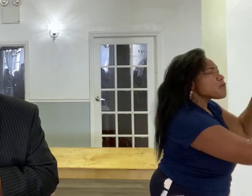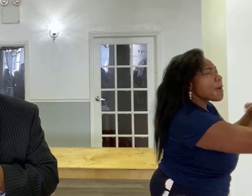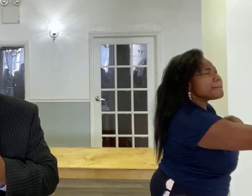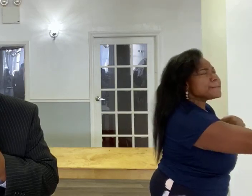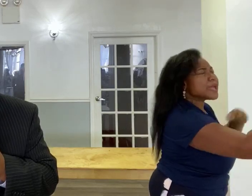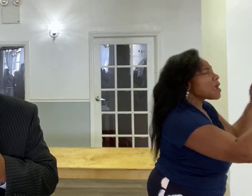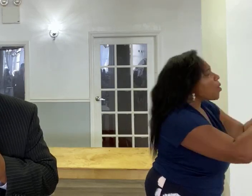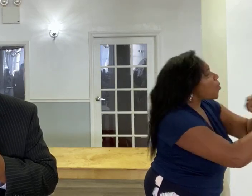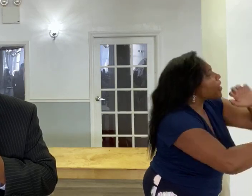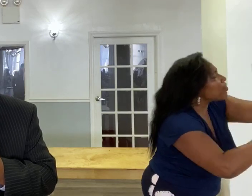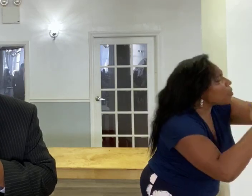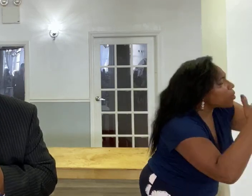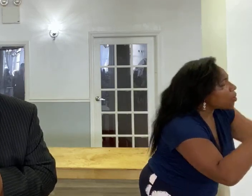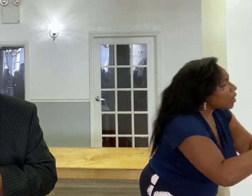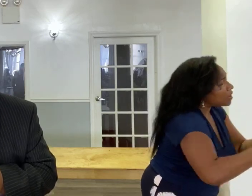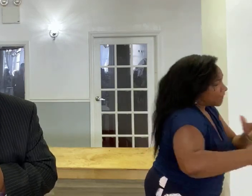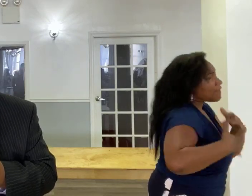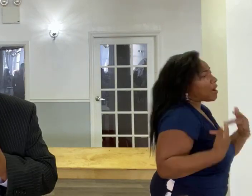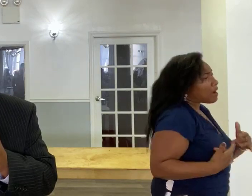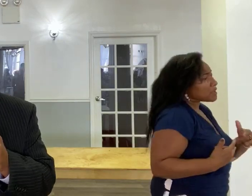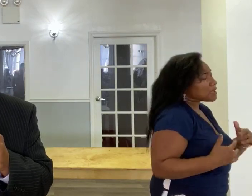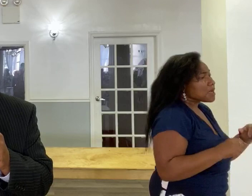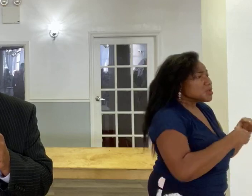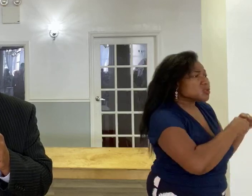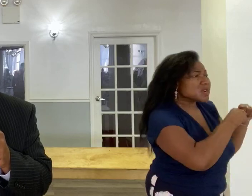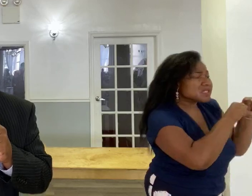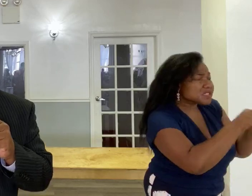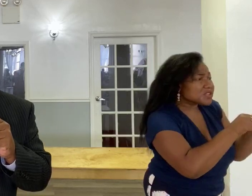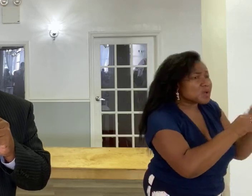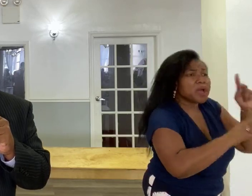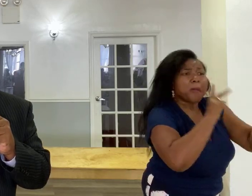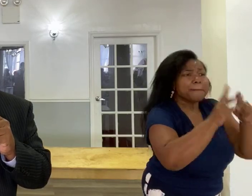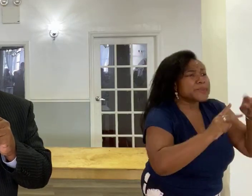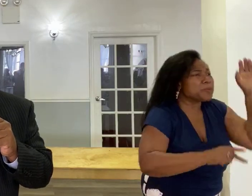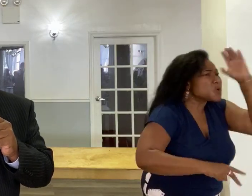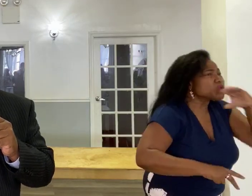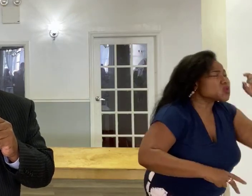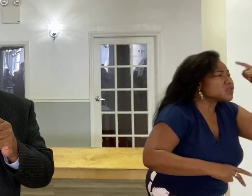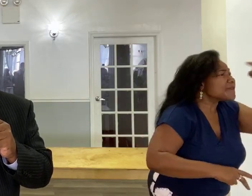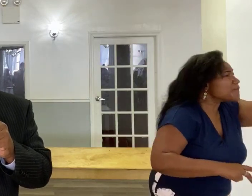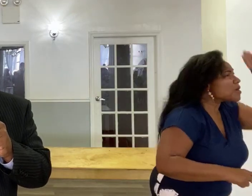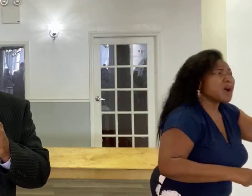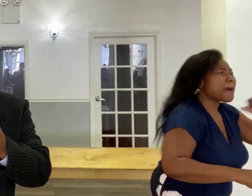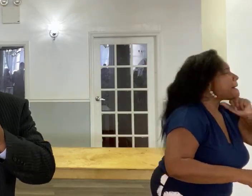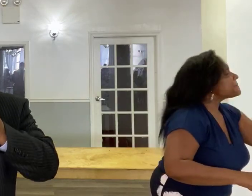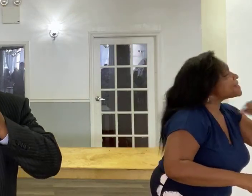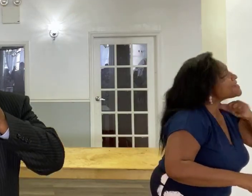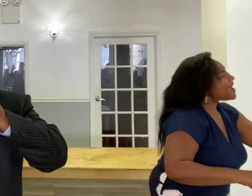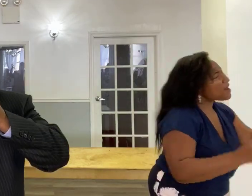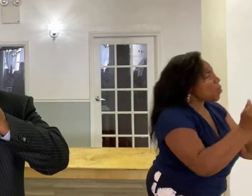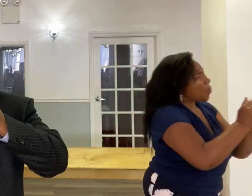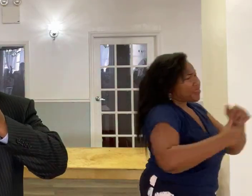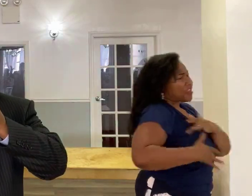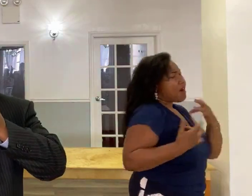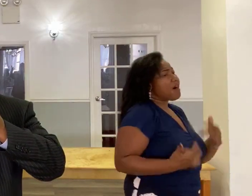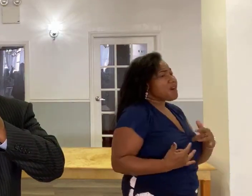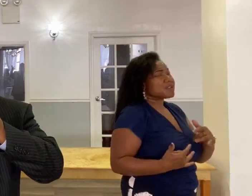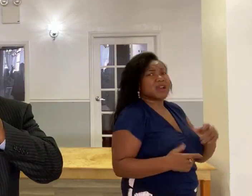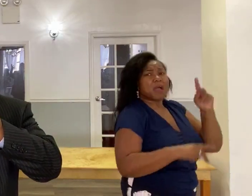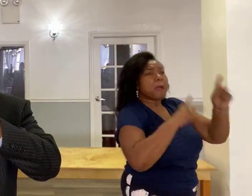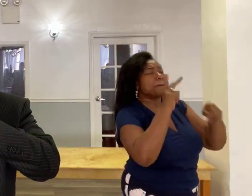all your heart. See, people are searching for God, but not with their heart. They're searching for God